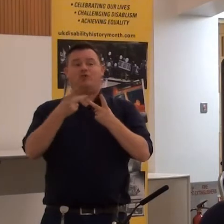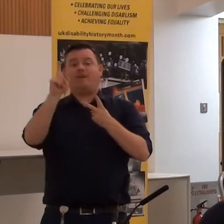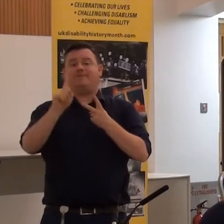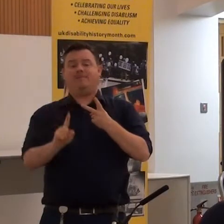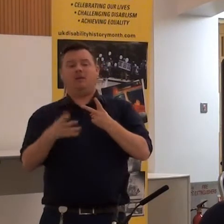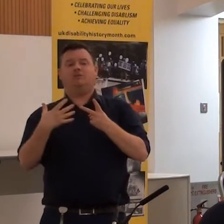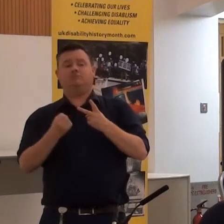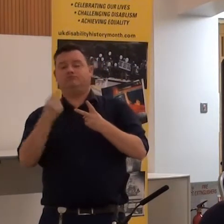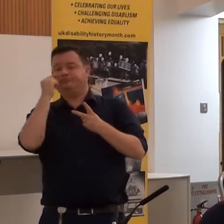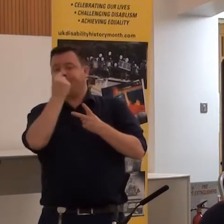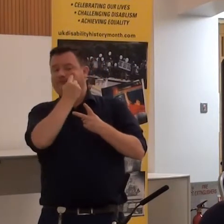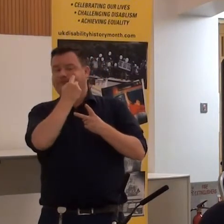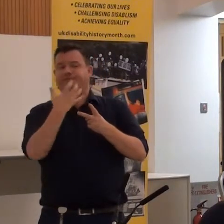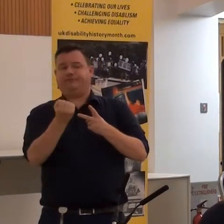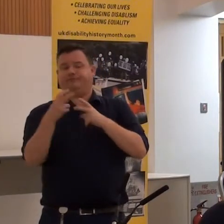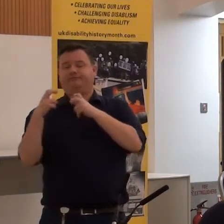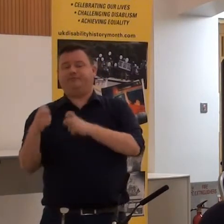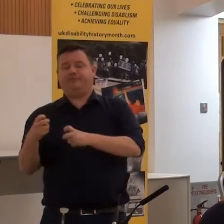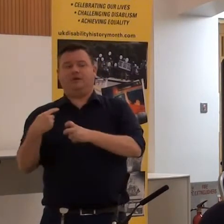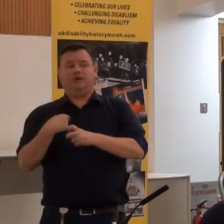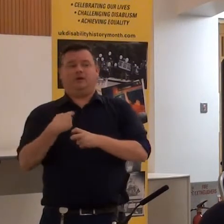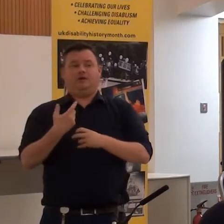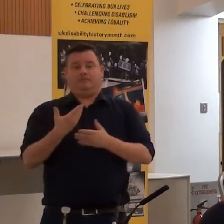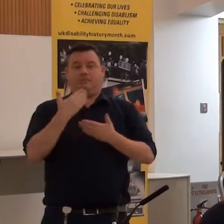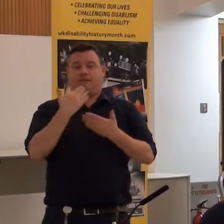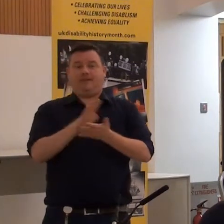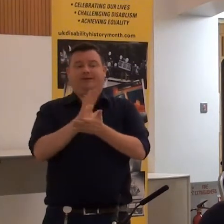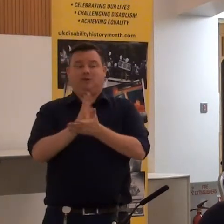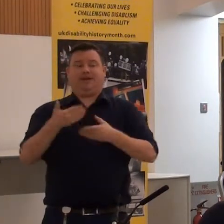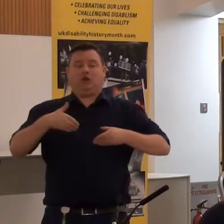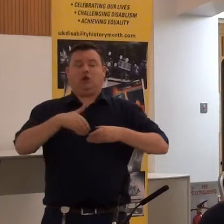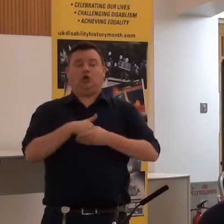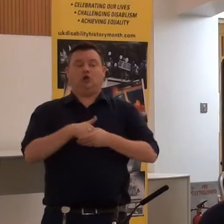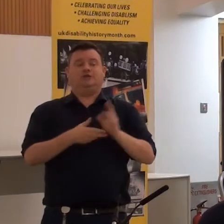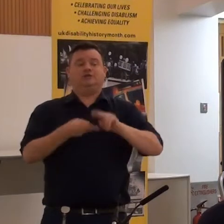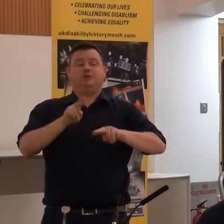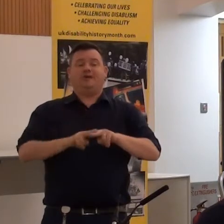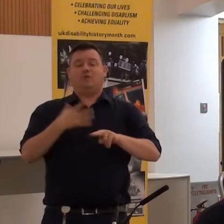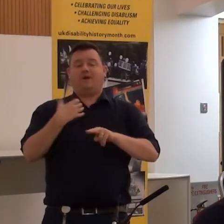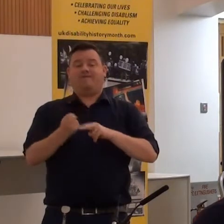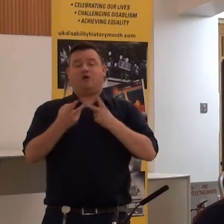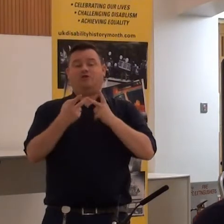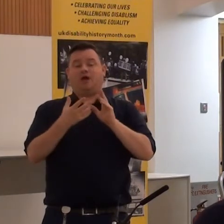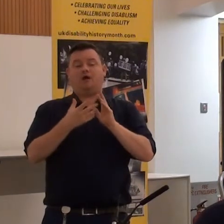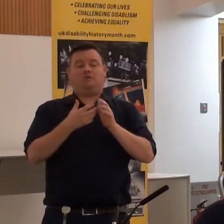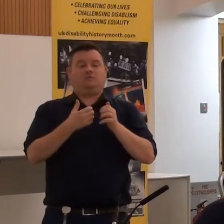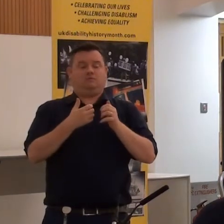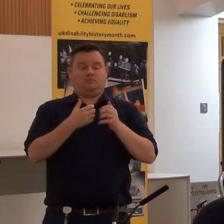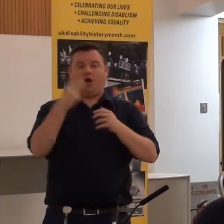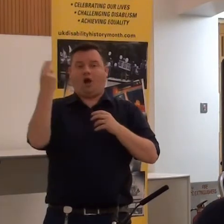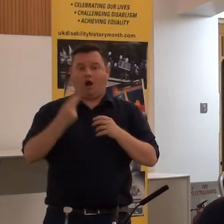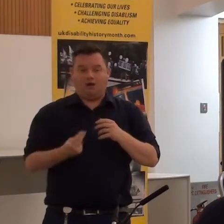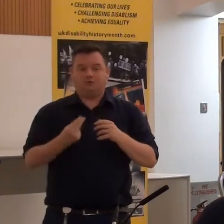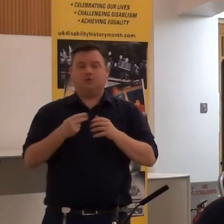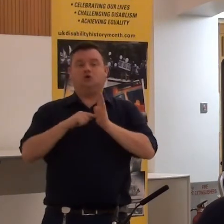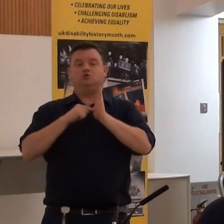include them. I put out, this is the beginning of this month, we're not even in the month, so if anybody's got any other examples, please email me,